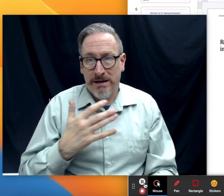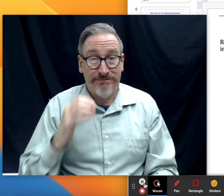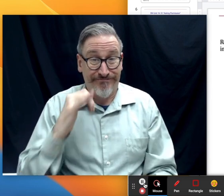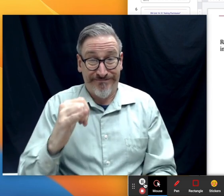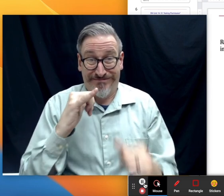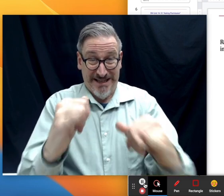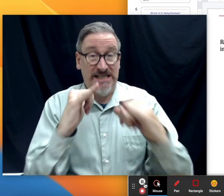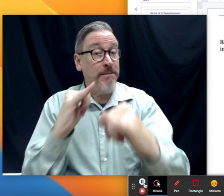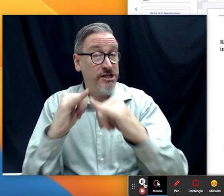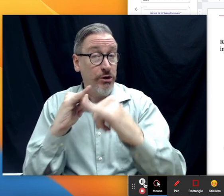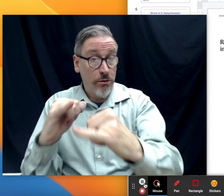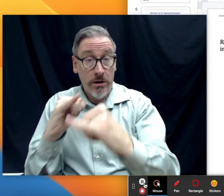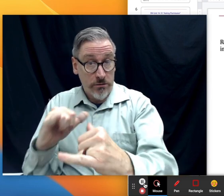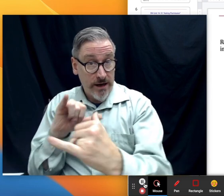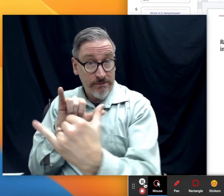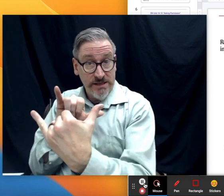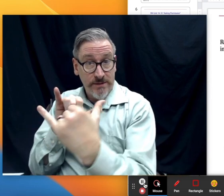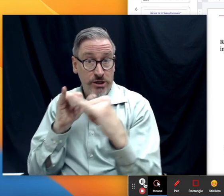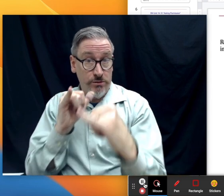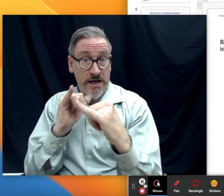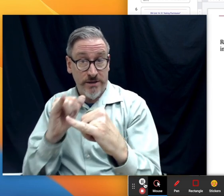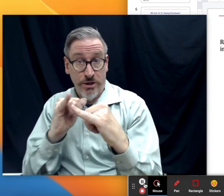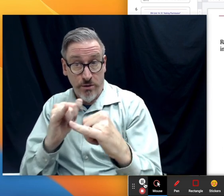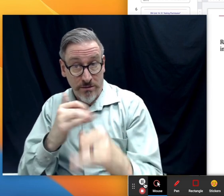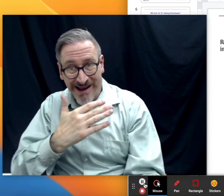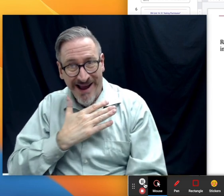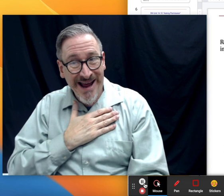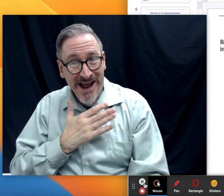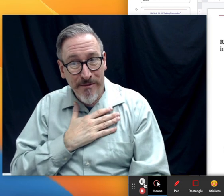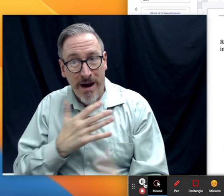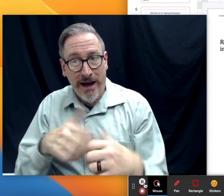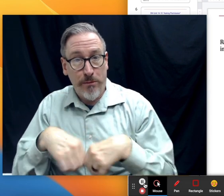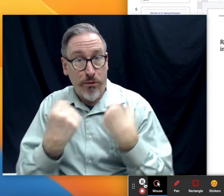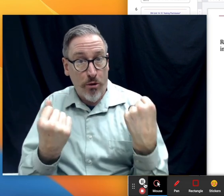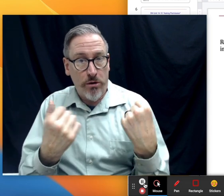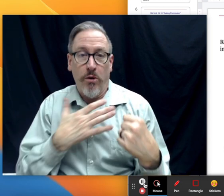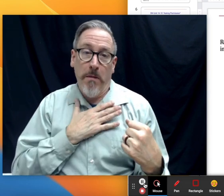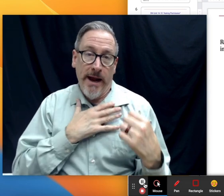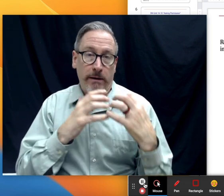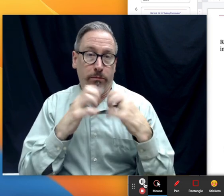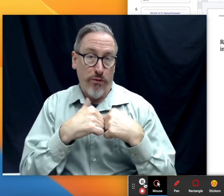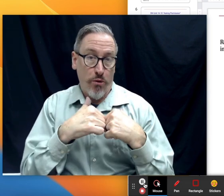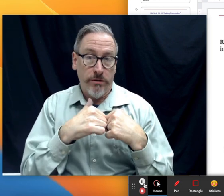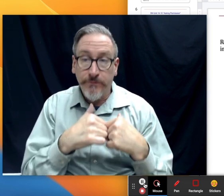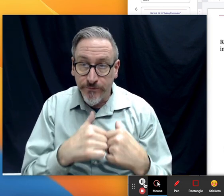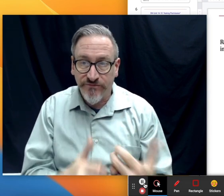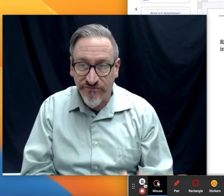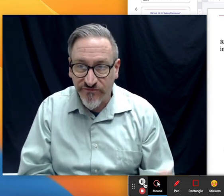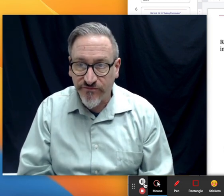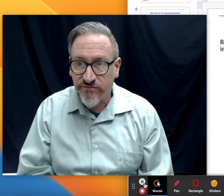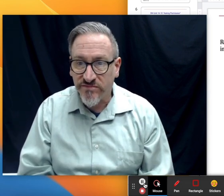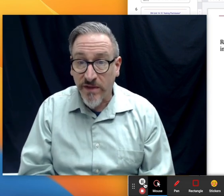Mine, same as you, right? Same as you, same as you. Mine broke, or mine broke.